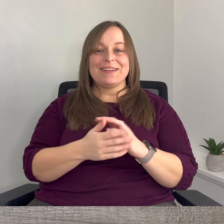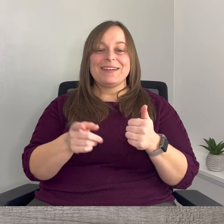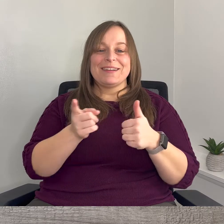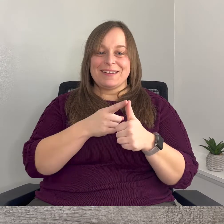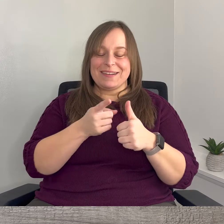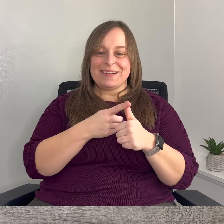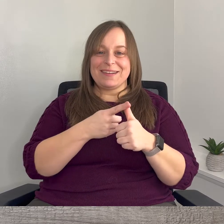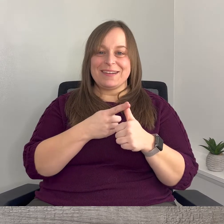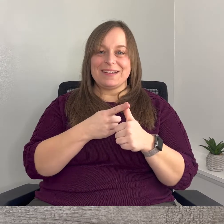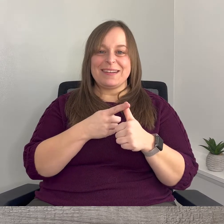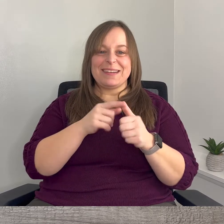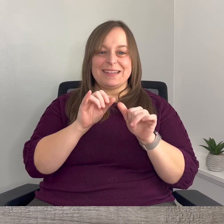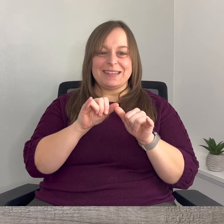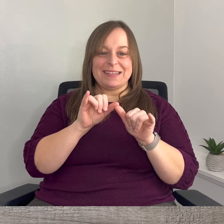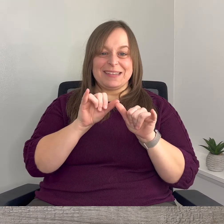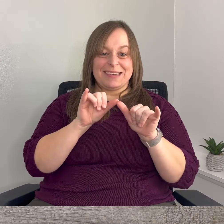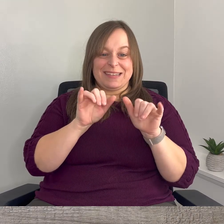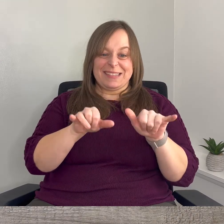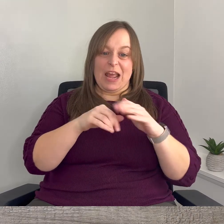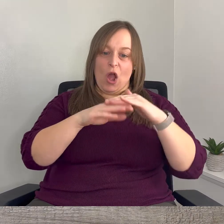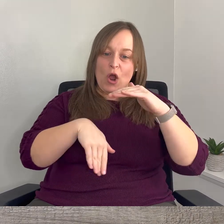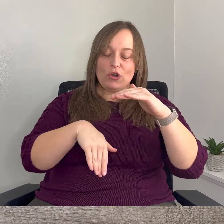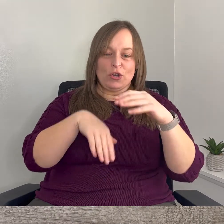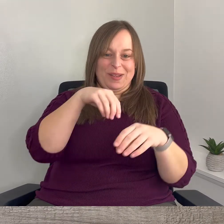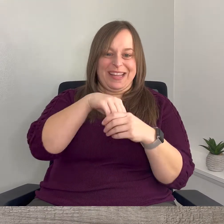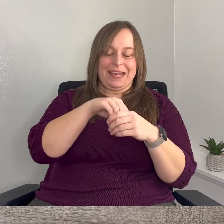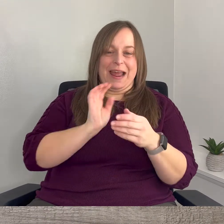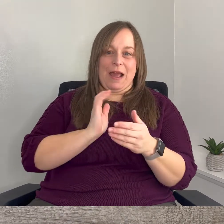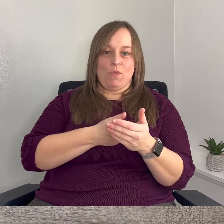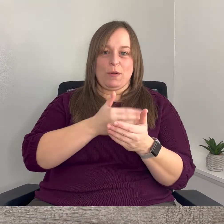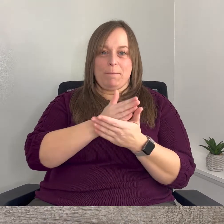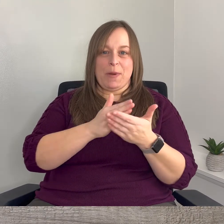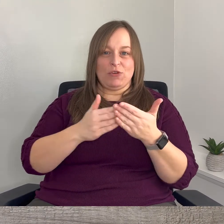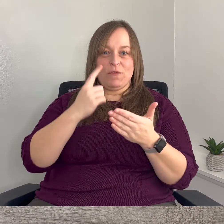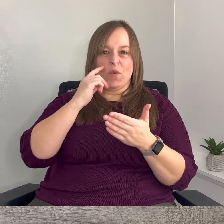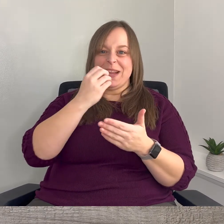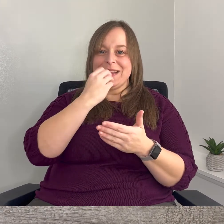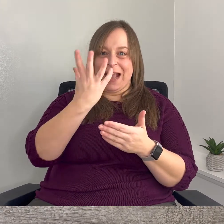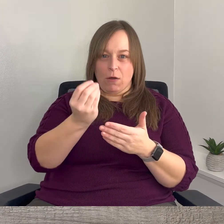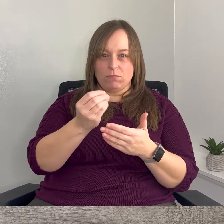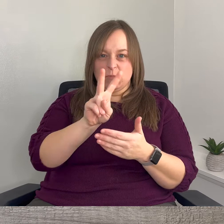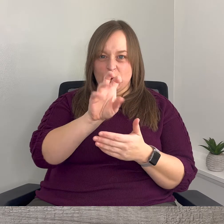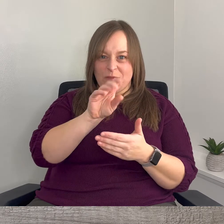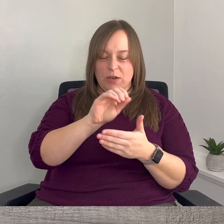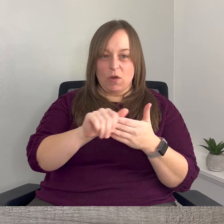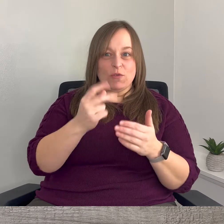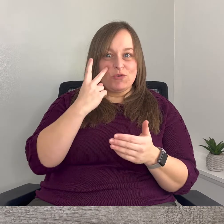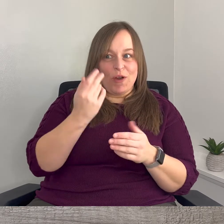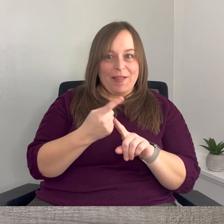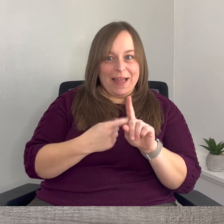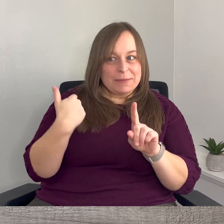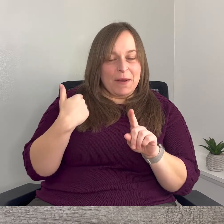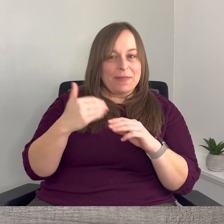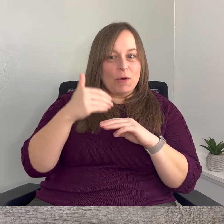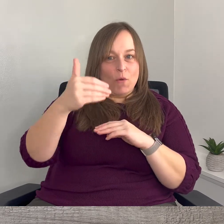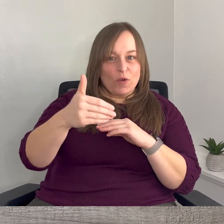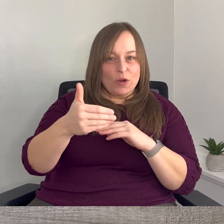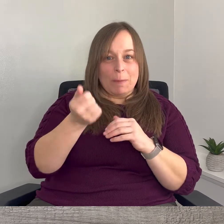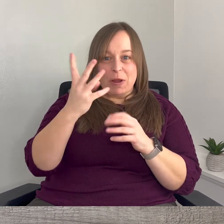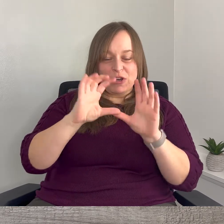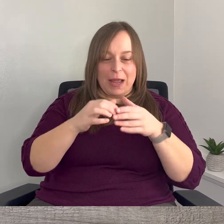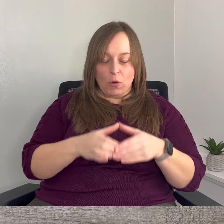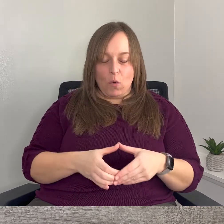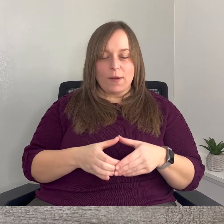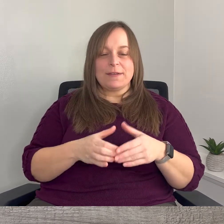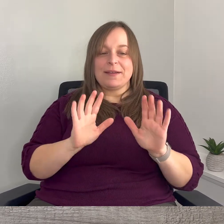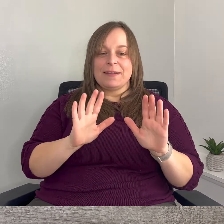world. First one is to stay under/within budget for eating out. Last month you saw that we went over